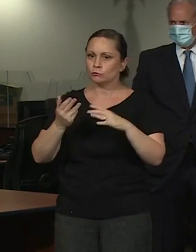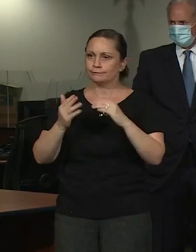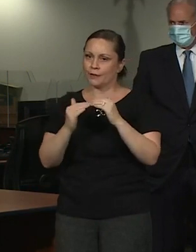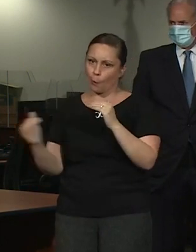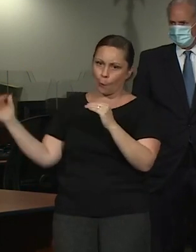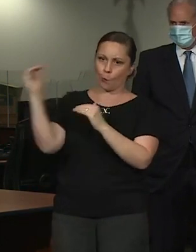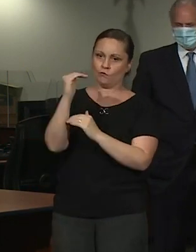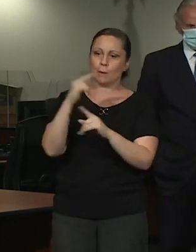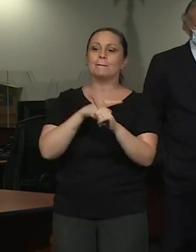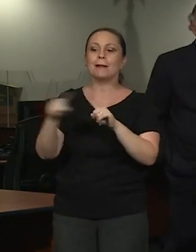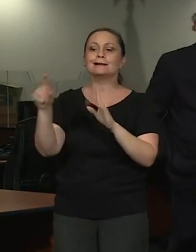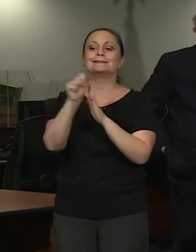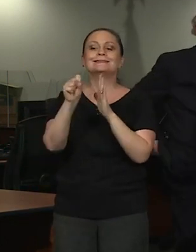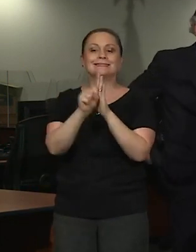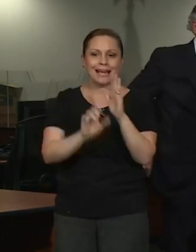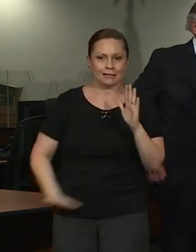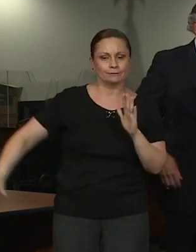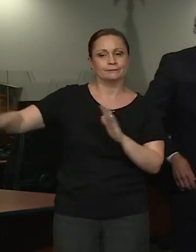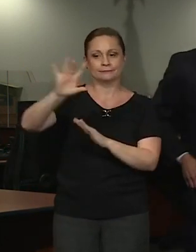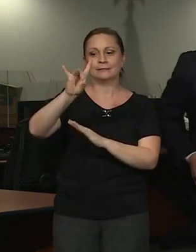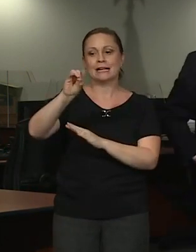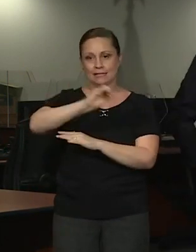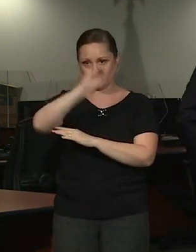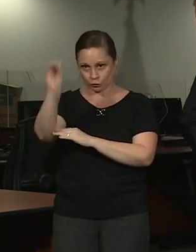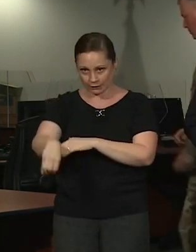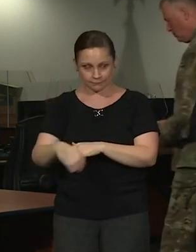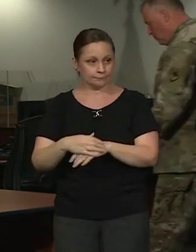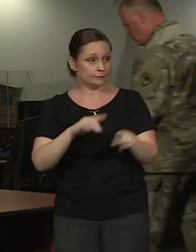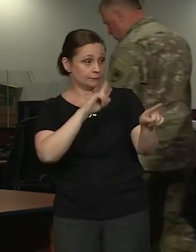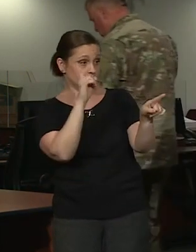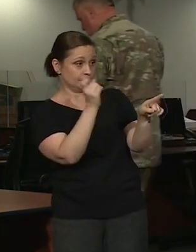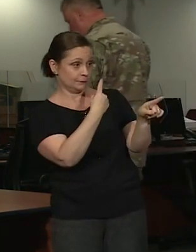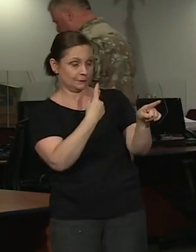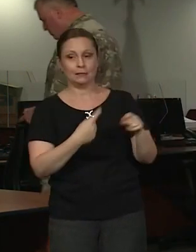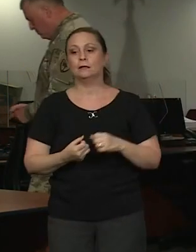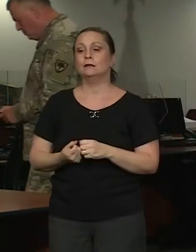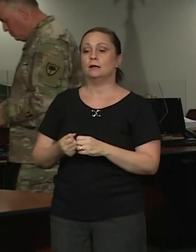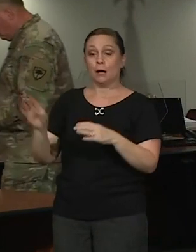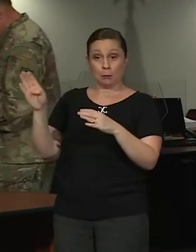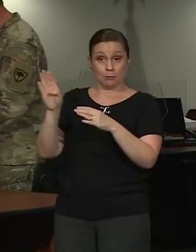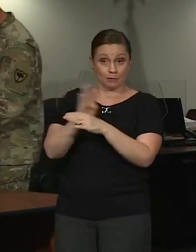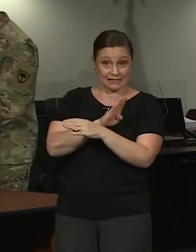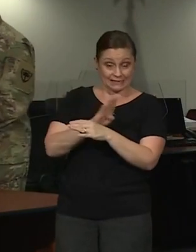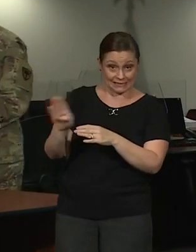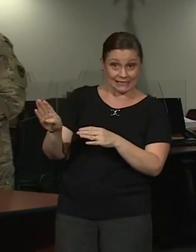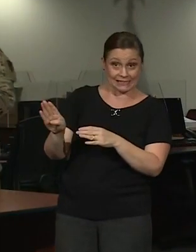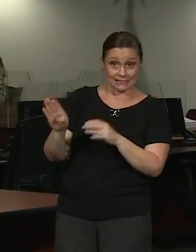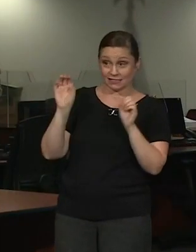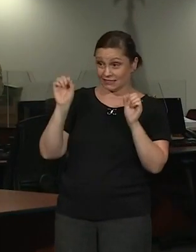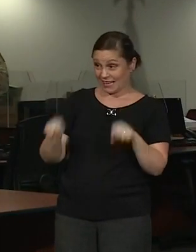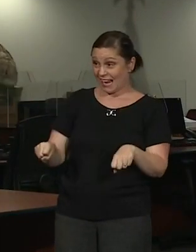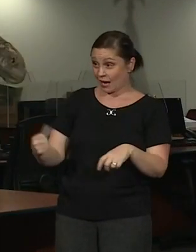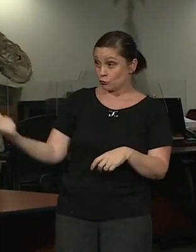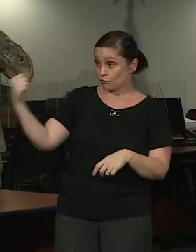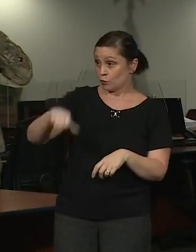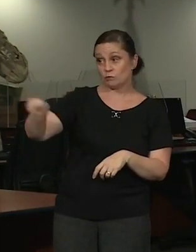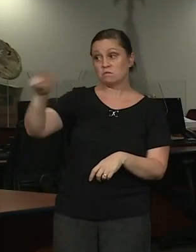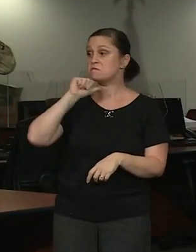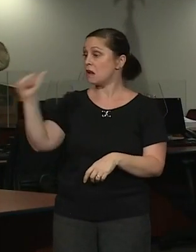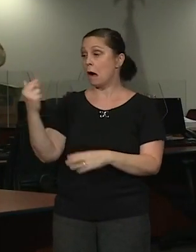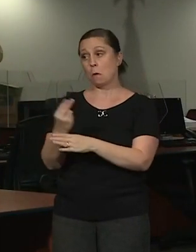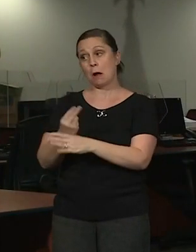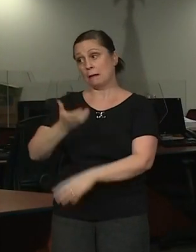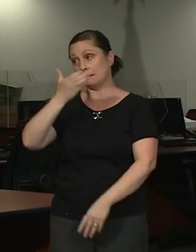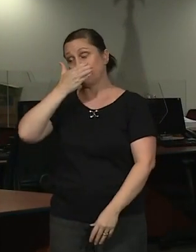average. Yes, sir. Governor, can a business refuse to admit someone if they don't wear a mask? I beg your pardon? Can a